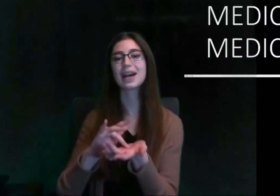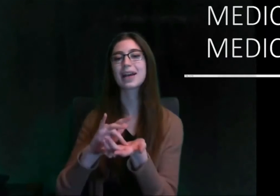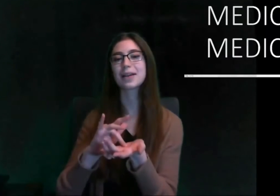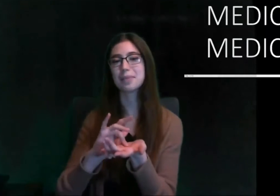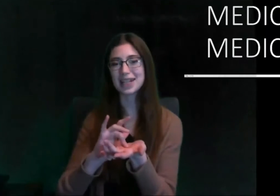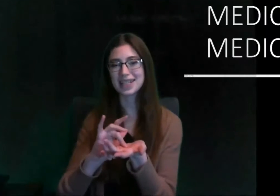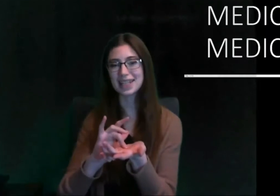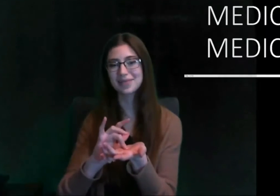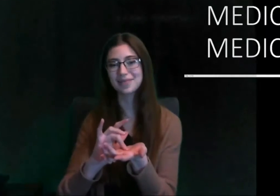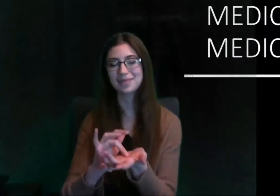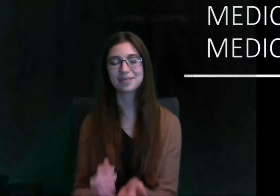Medicine.